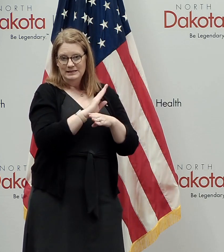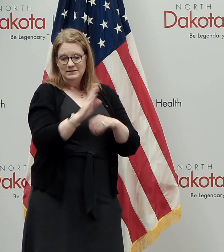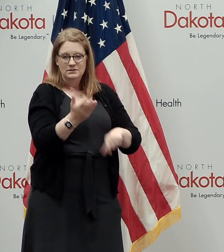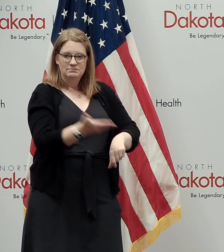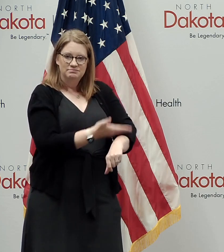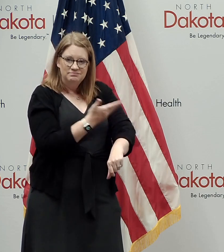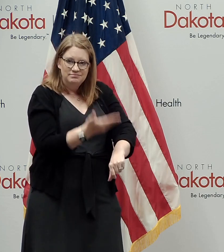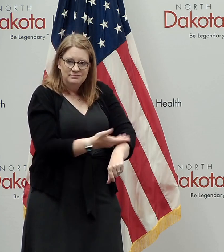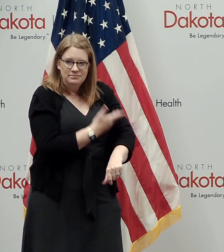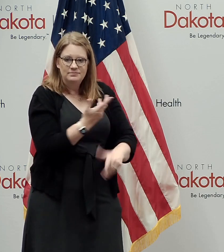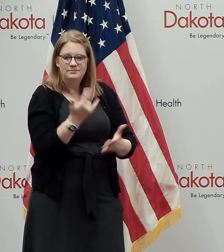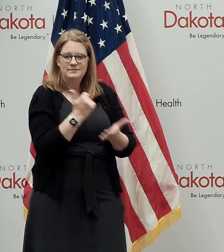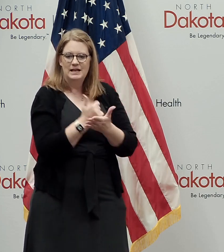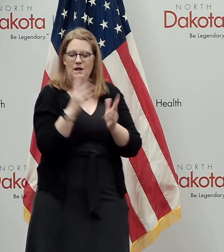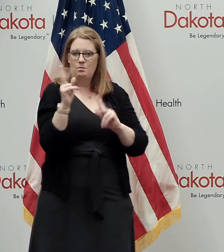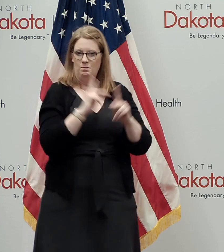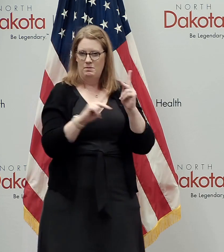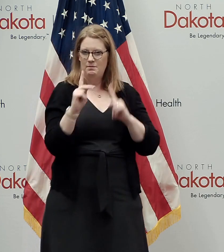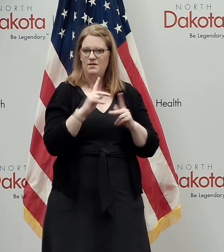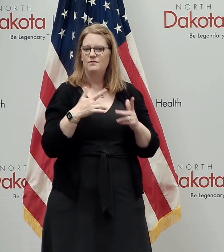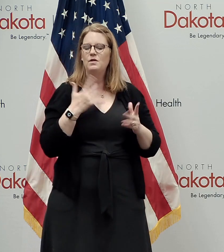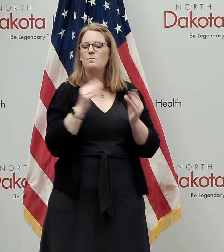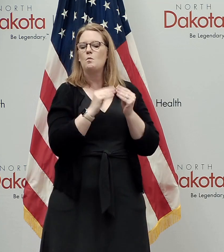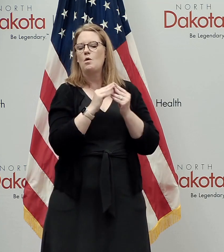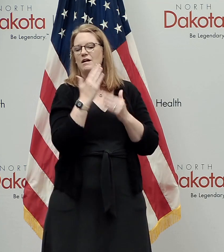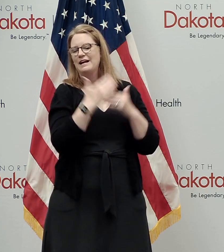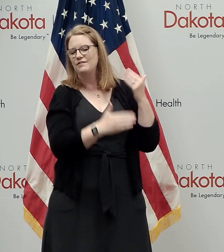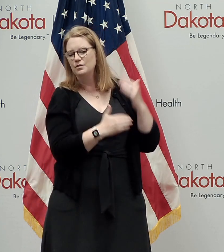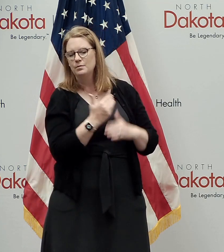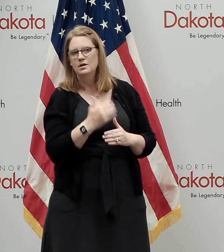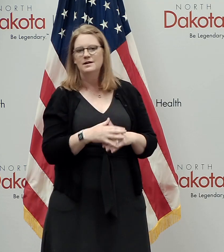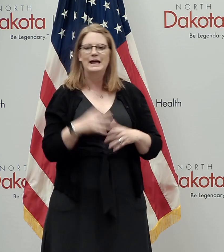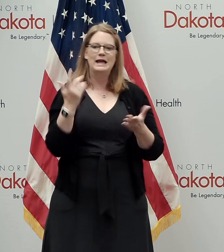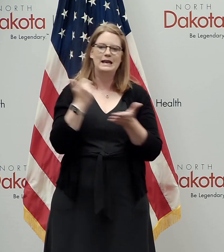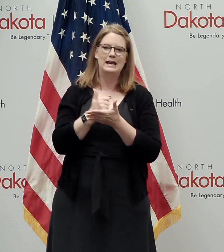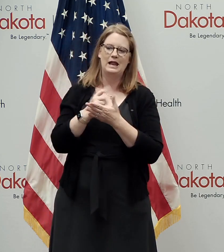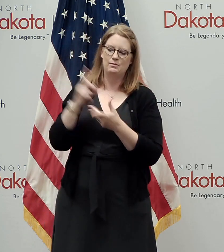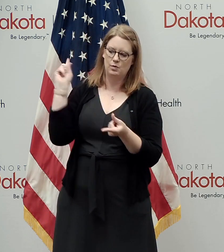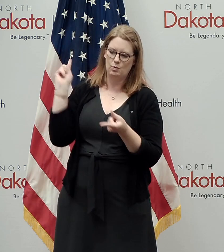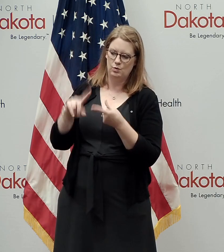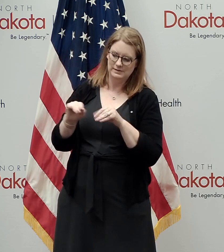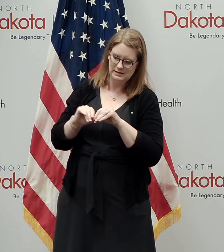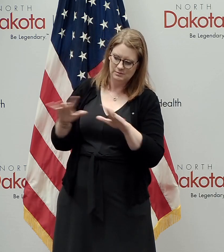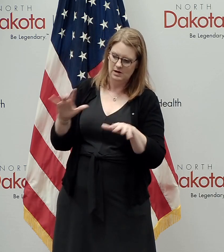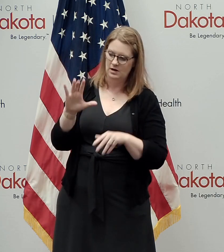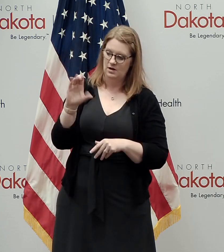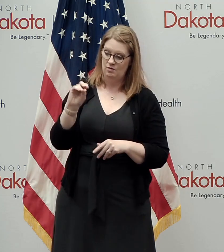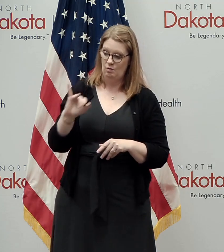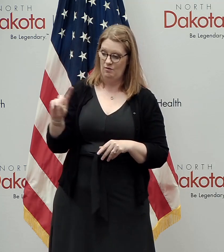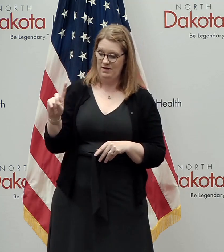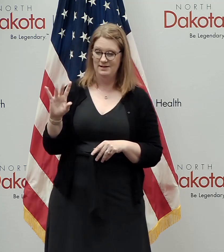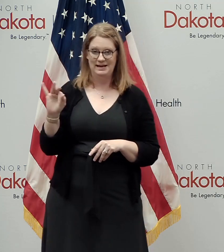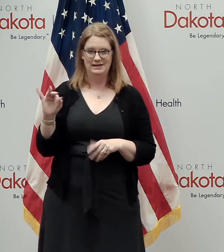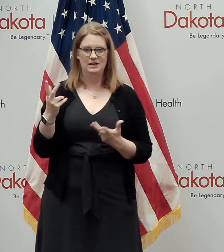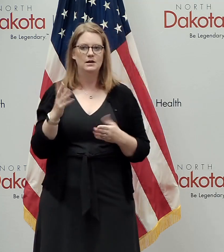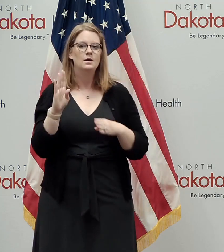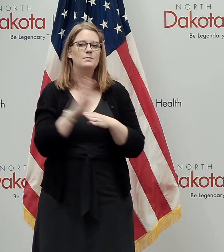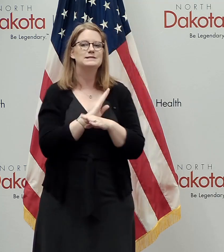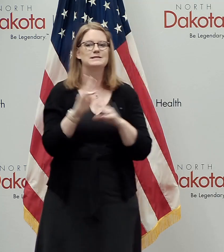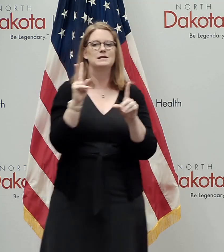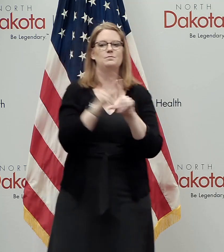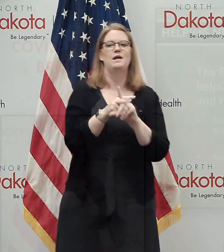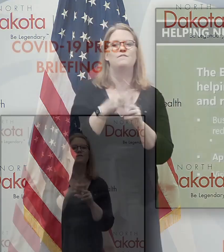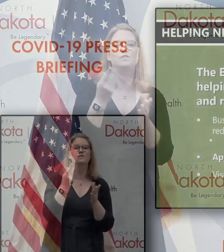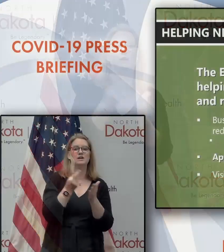help restore consumer confidence in the marketplace and help reduce the spread of COVID-19 in our communities. Businesses can apply for